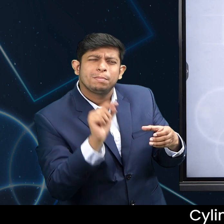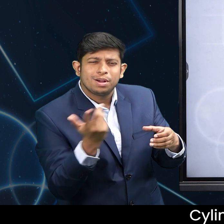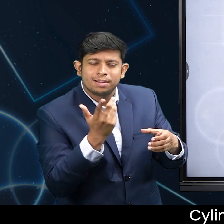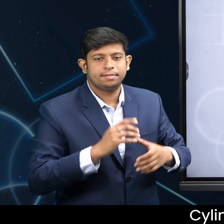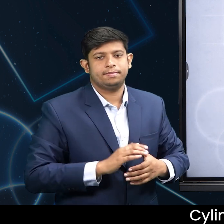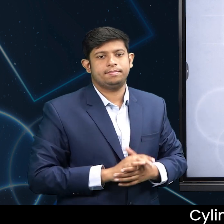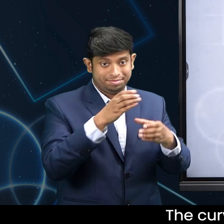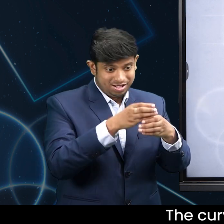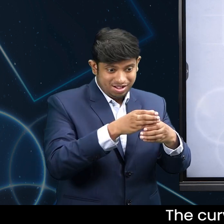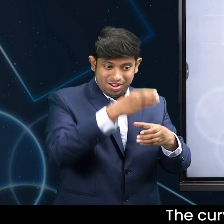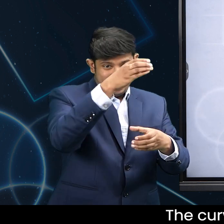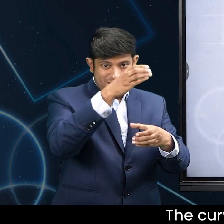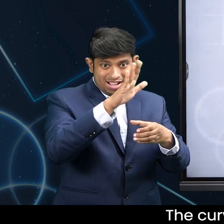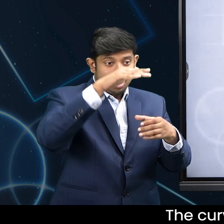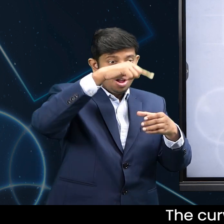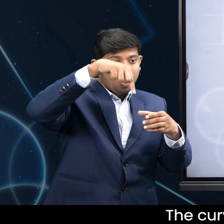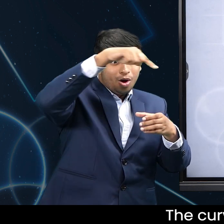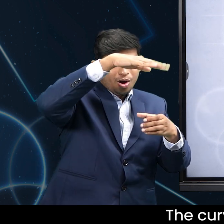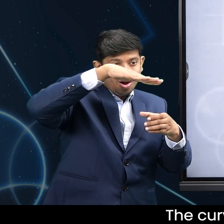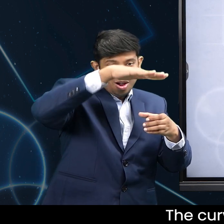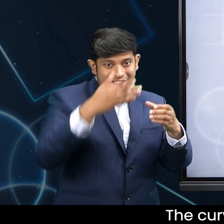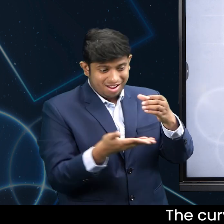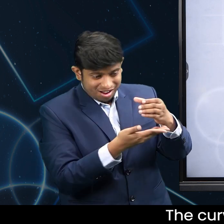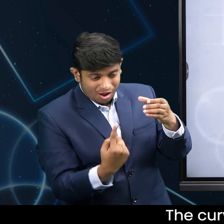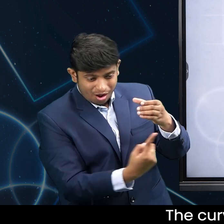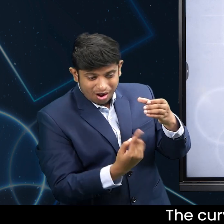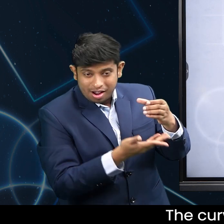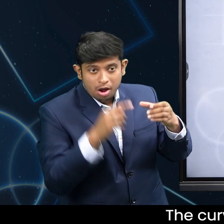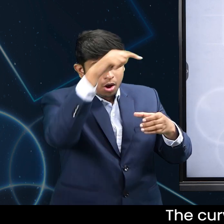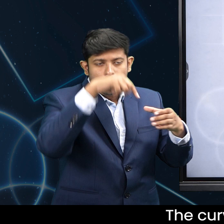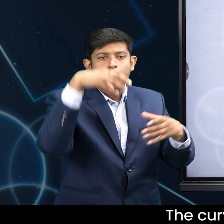characteristics, the curved surface area of a cylinder,